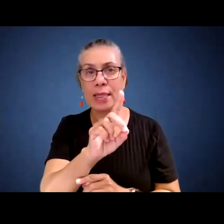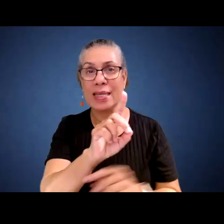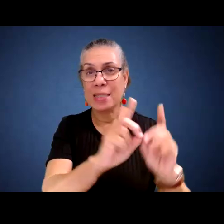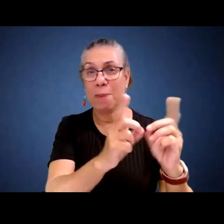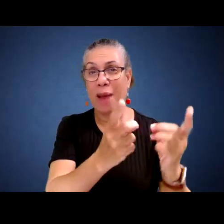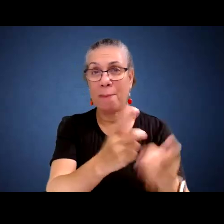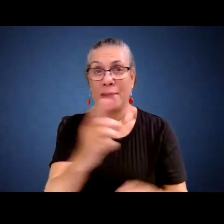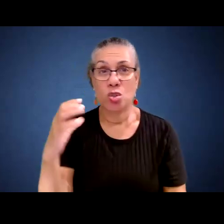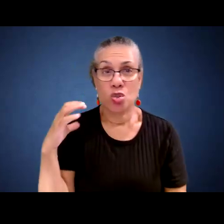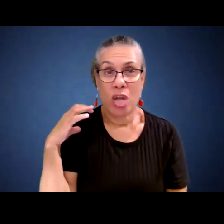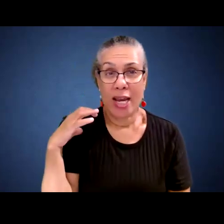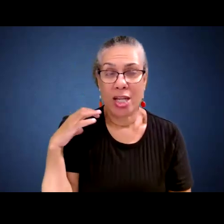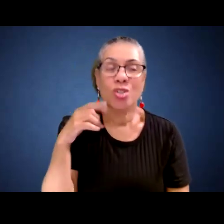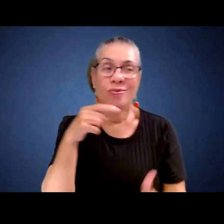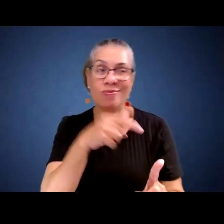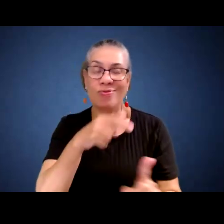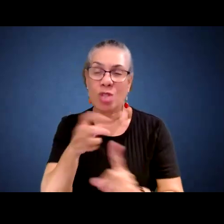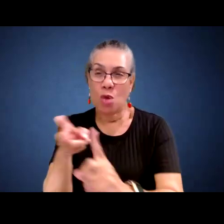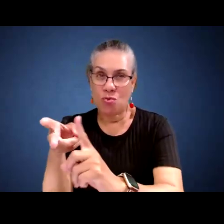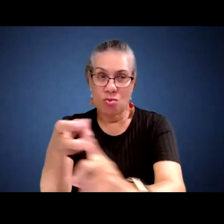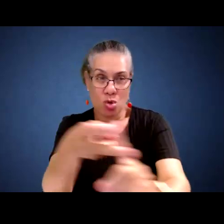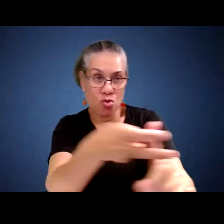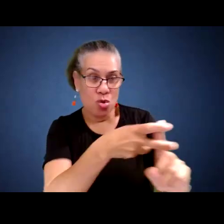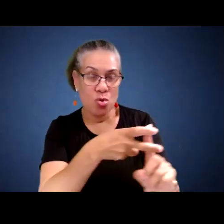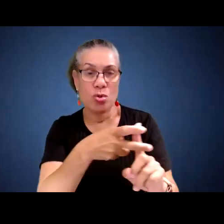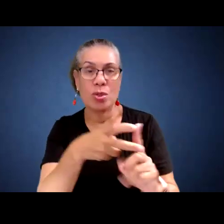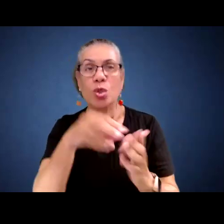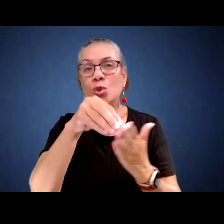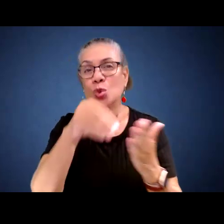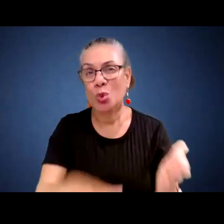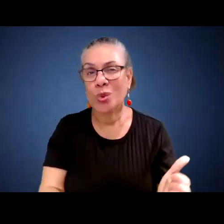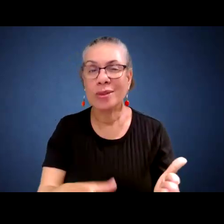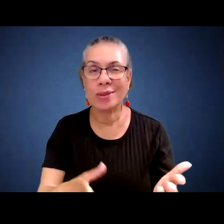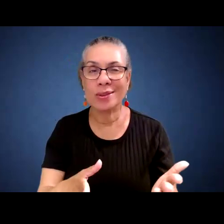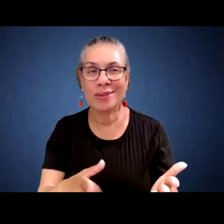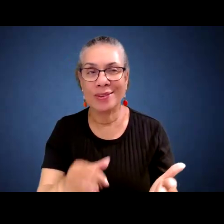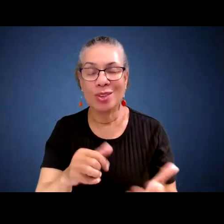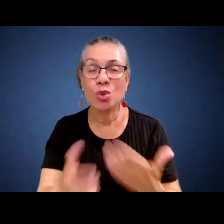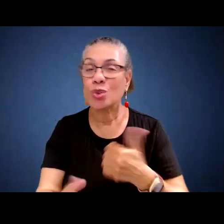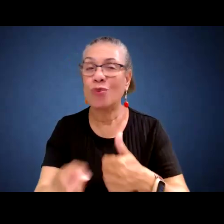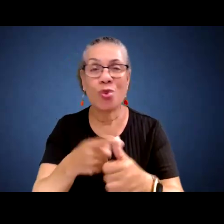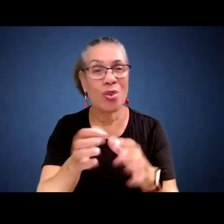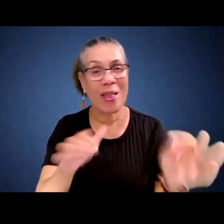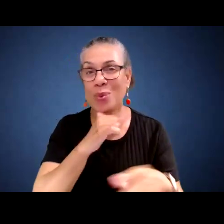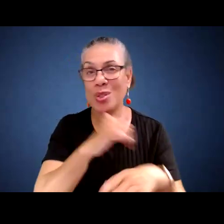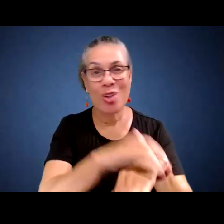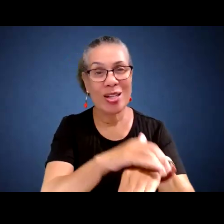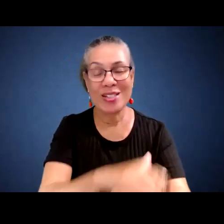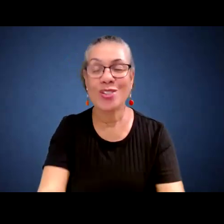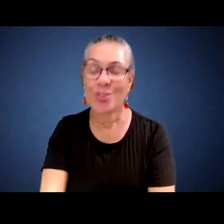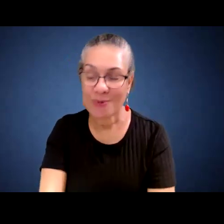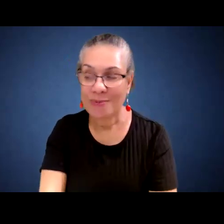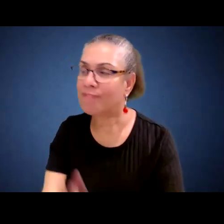that recruitment around students. So Yes. I'm happy to. Thank you.